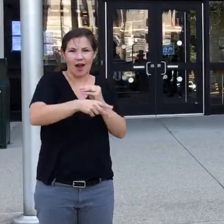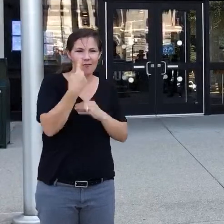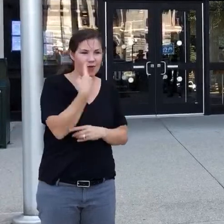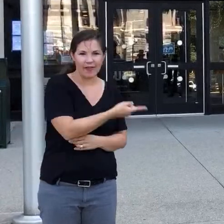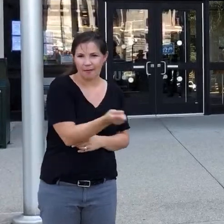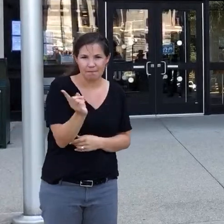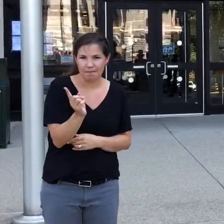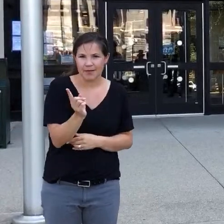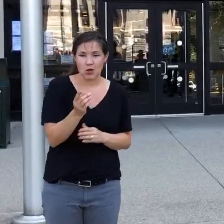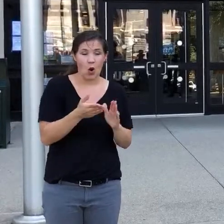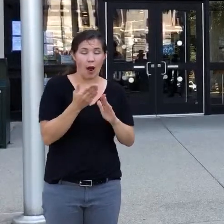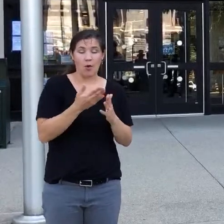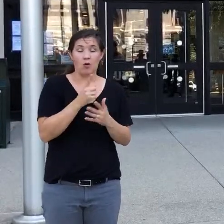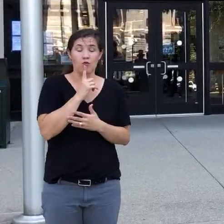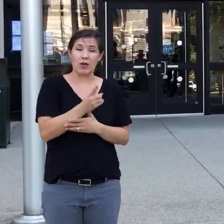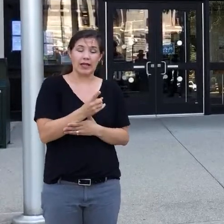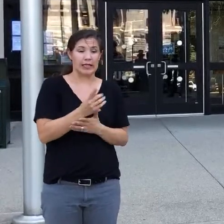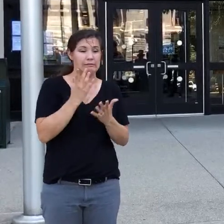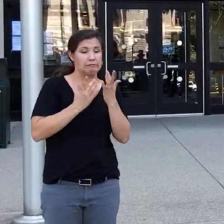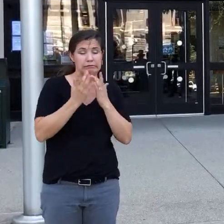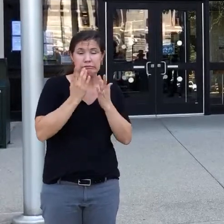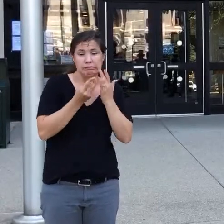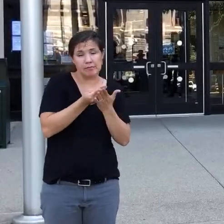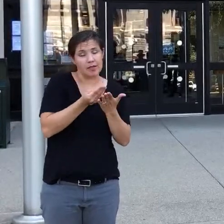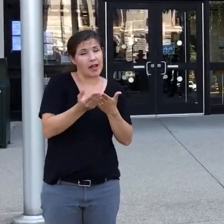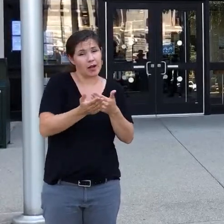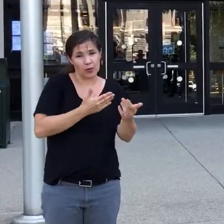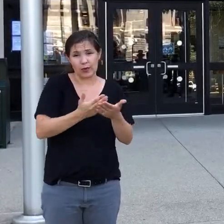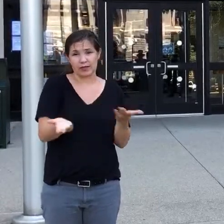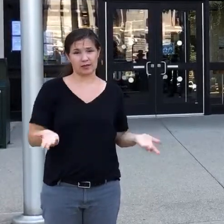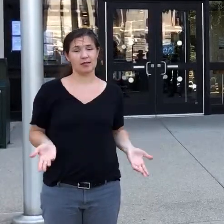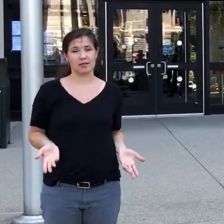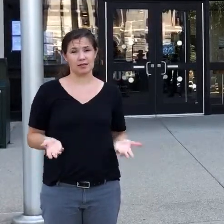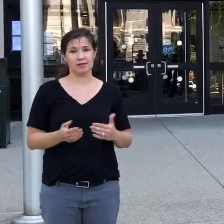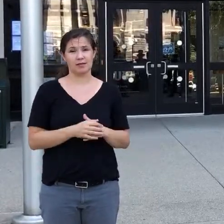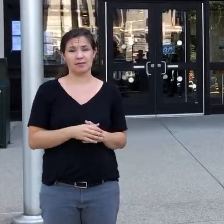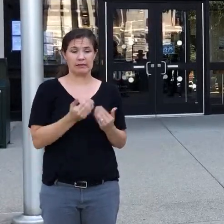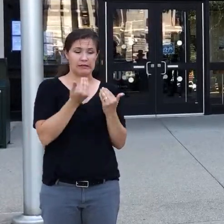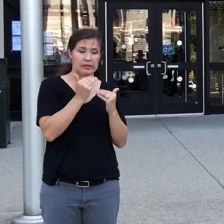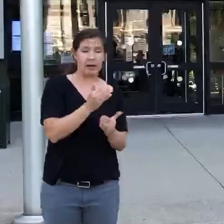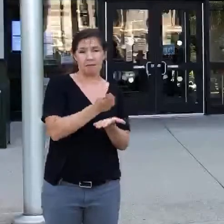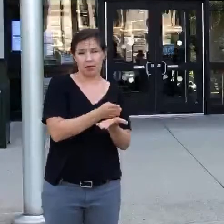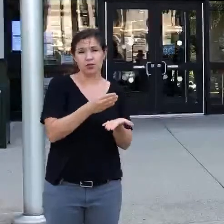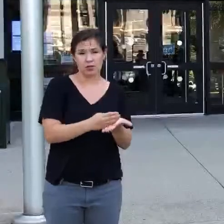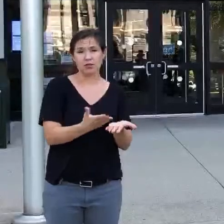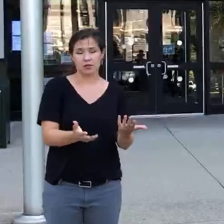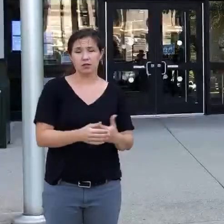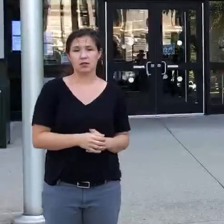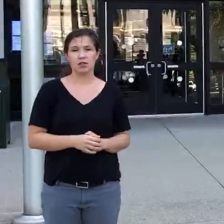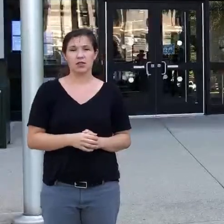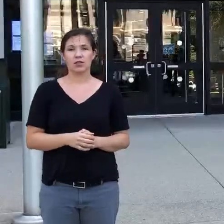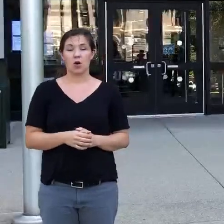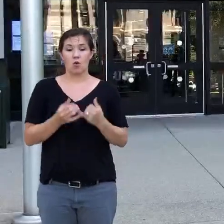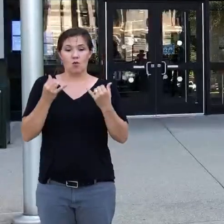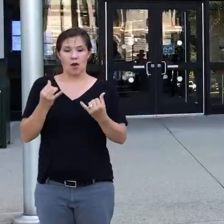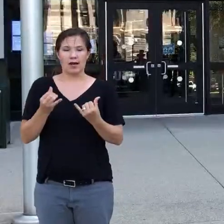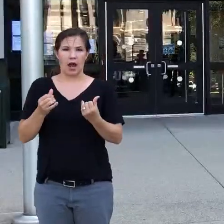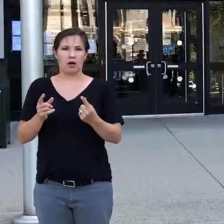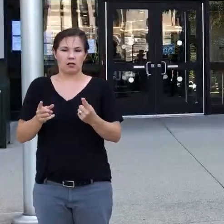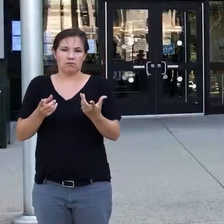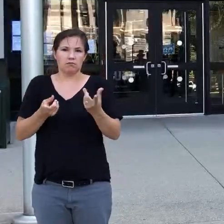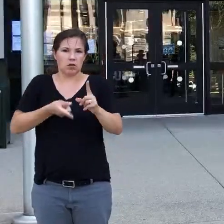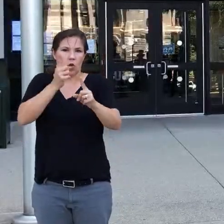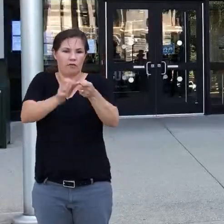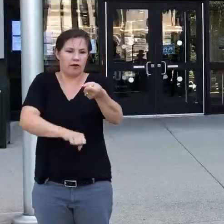who operate on a thin margin anyhow. So really the time for advocacy is right now, where